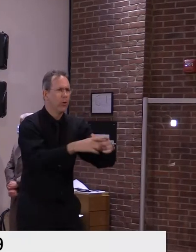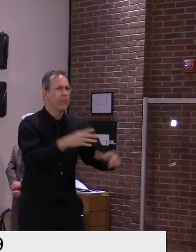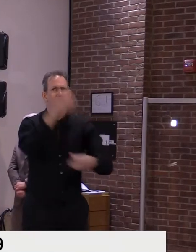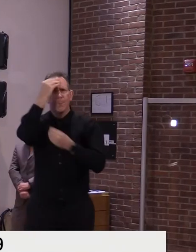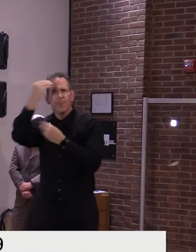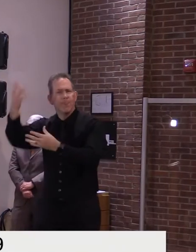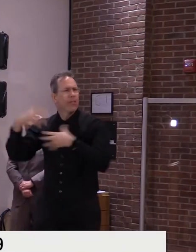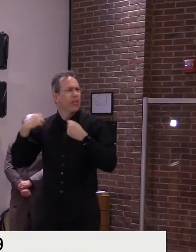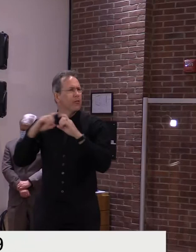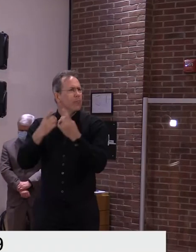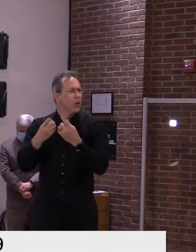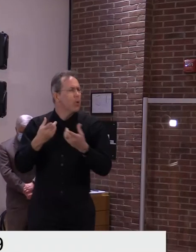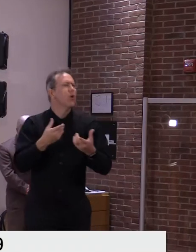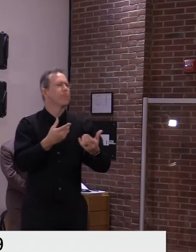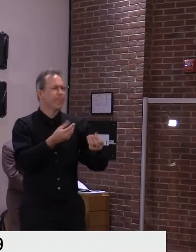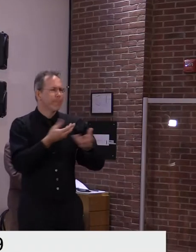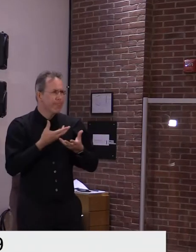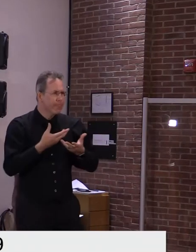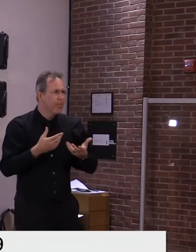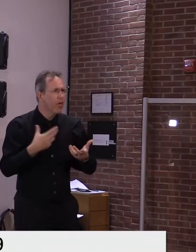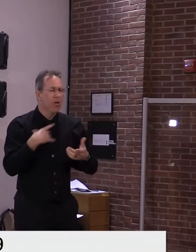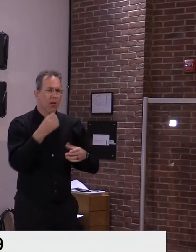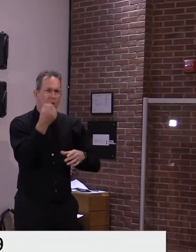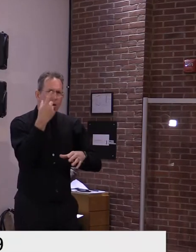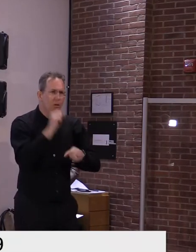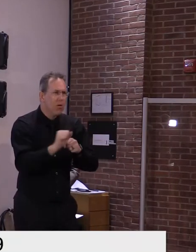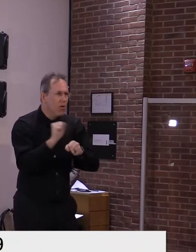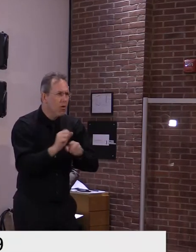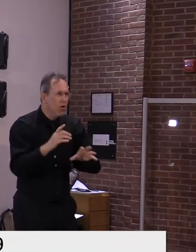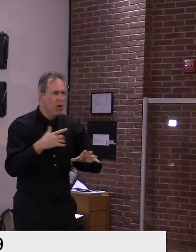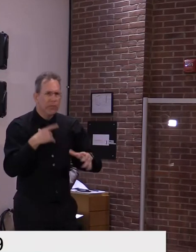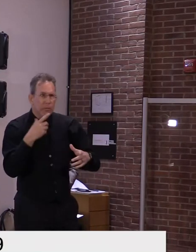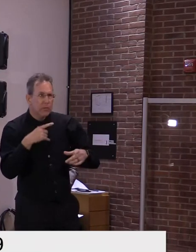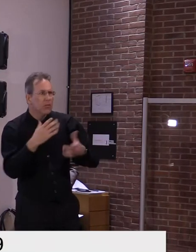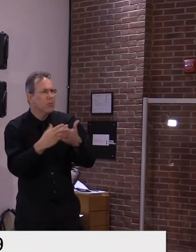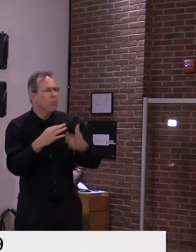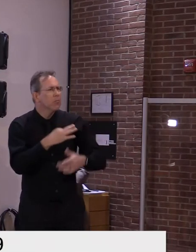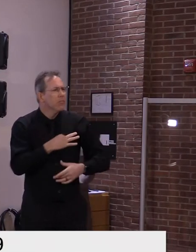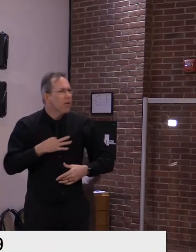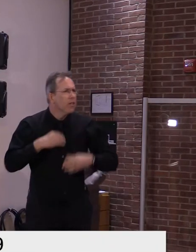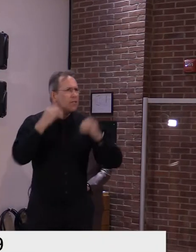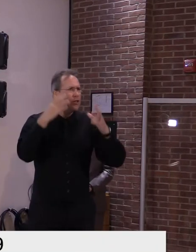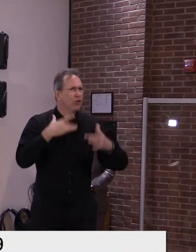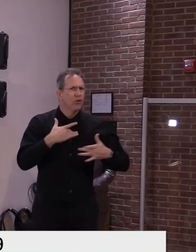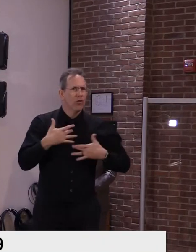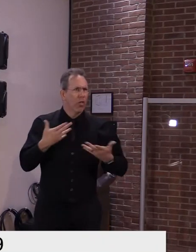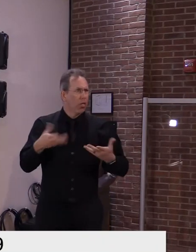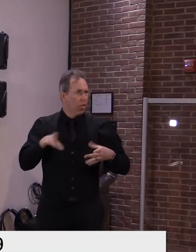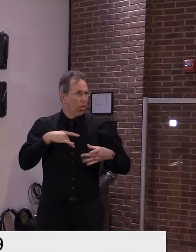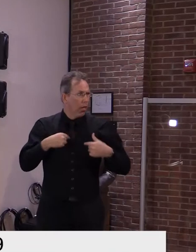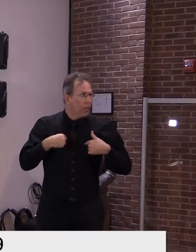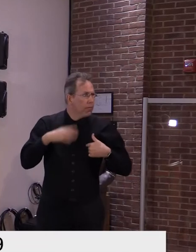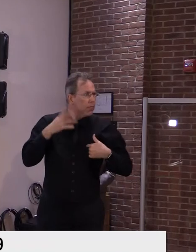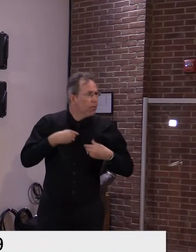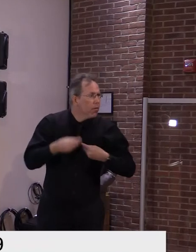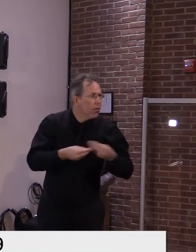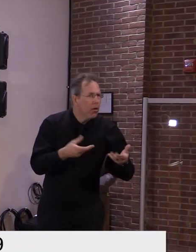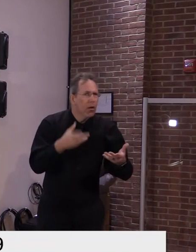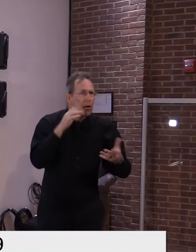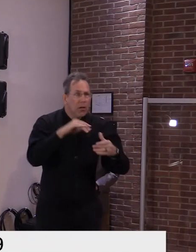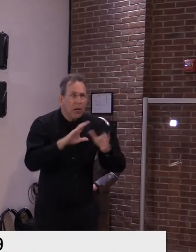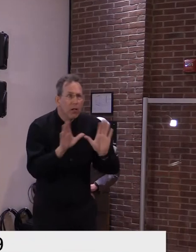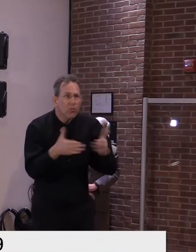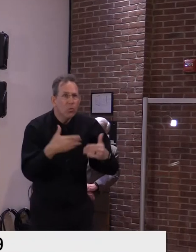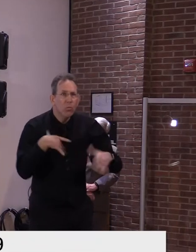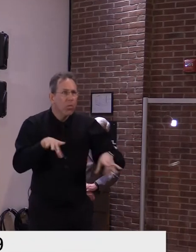any staffing concerns that might arise or if there are concerns about transmission within a certain setting.